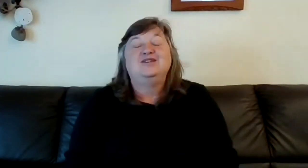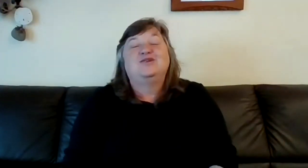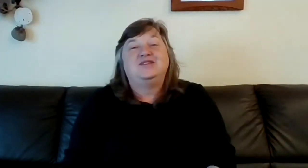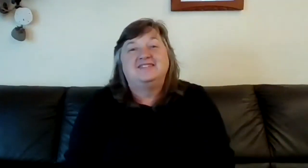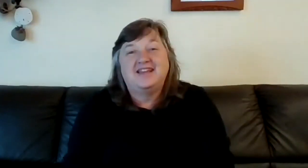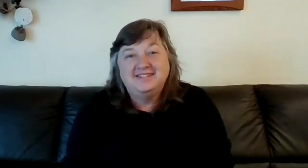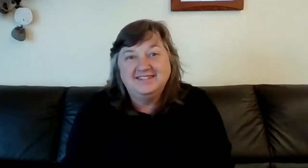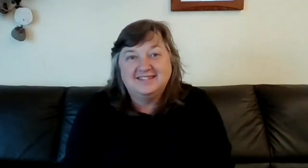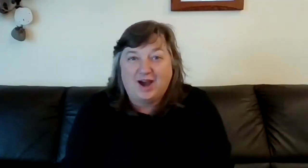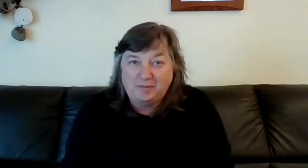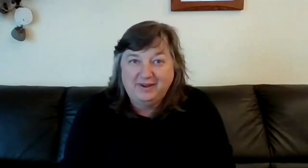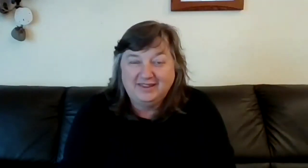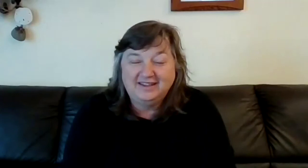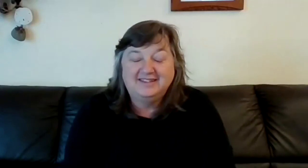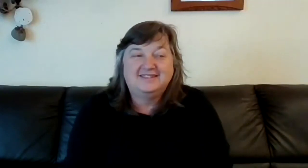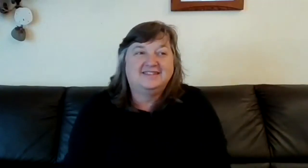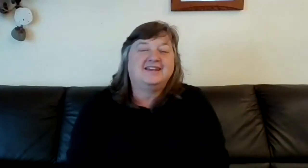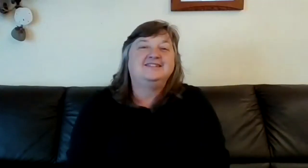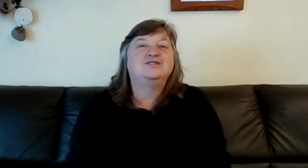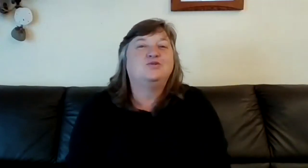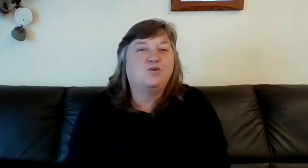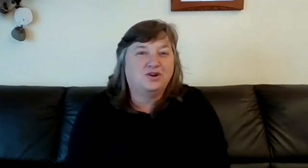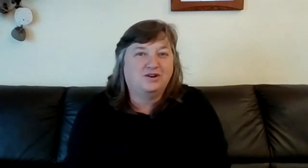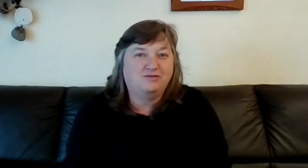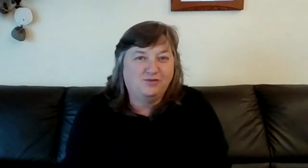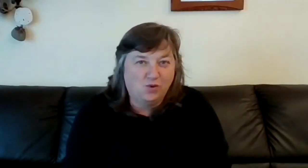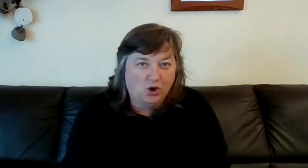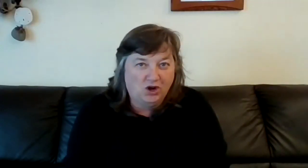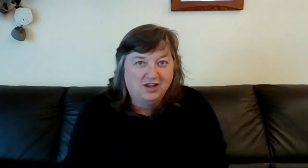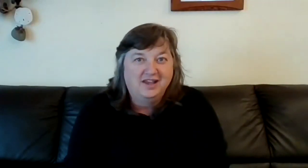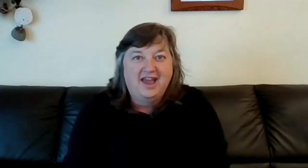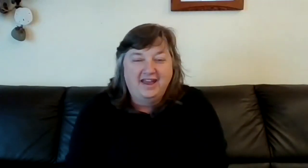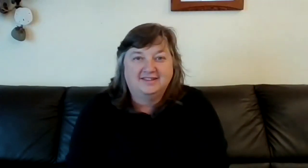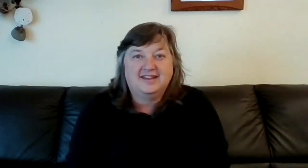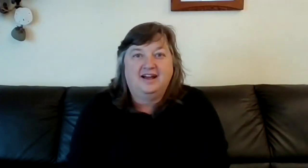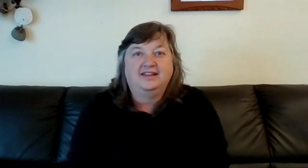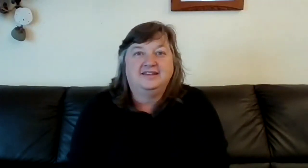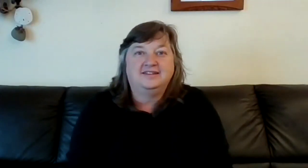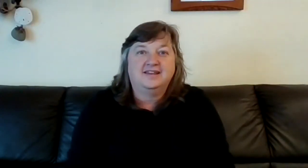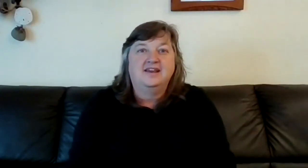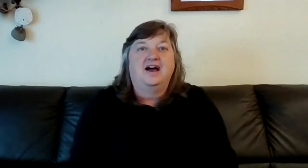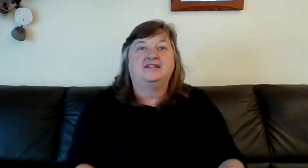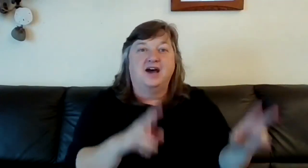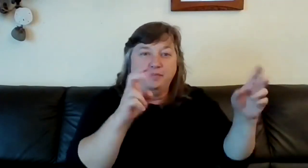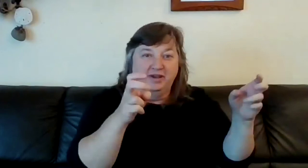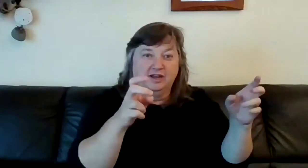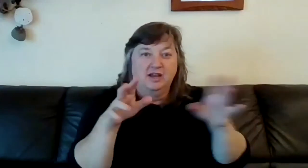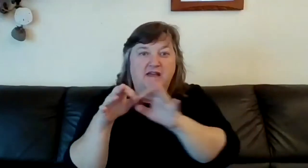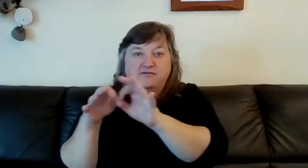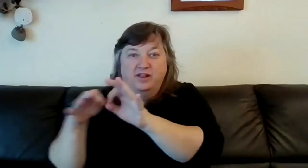So the sentence topic, the sentence order for ASL is a topic followed